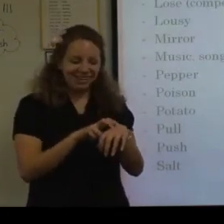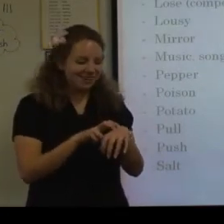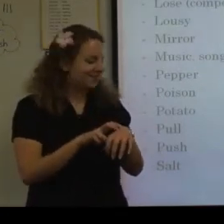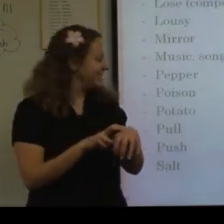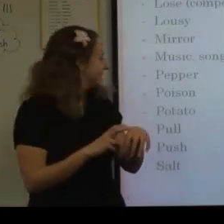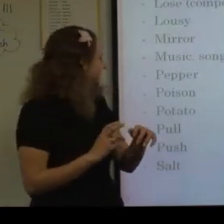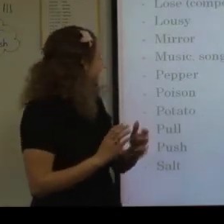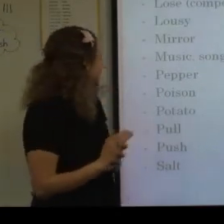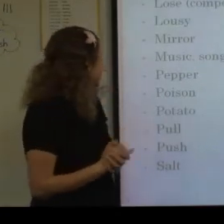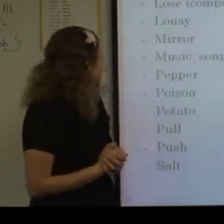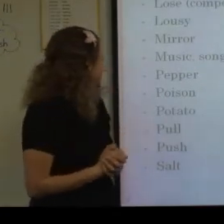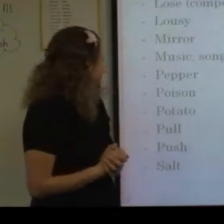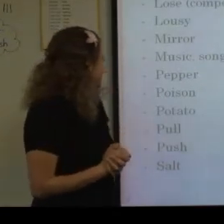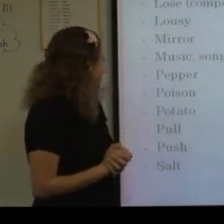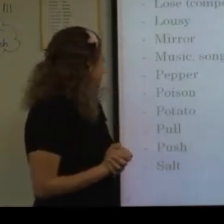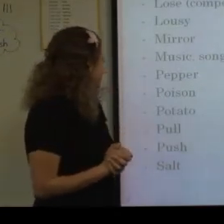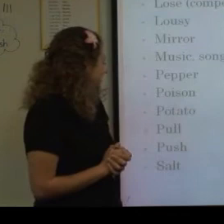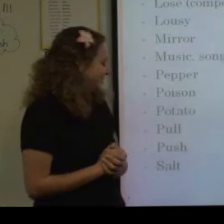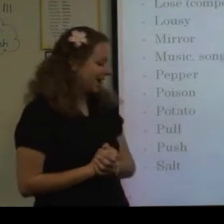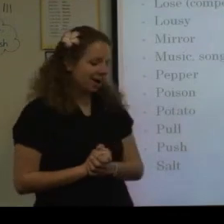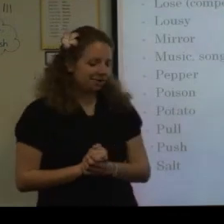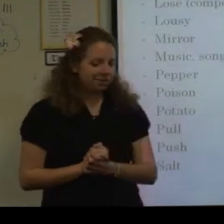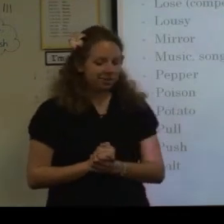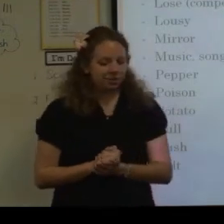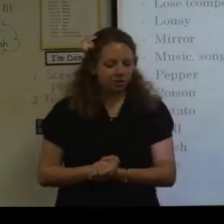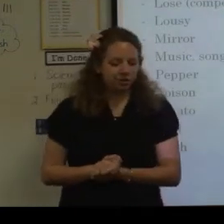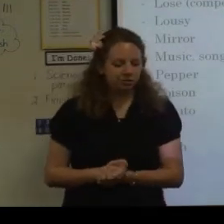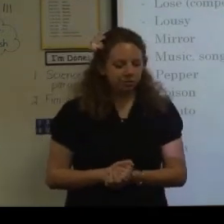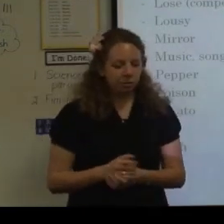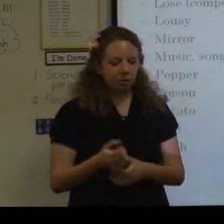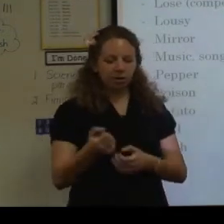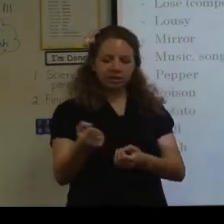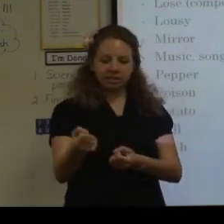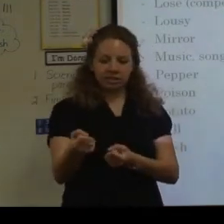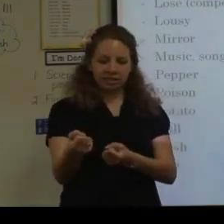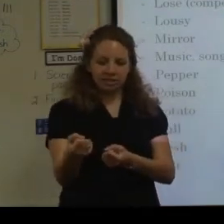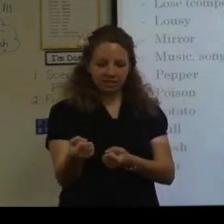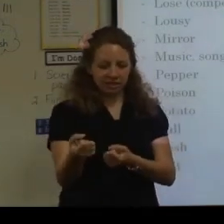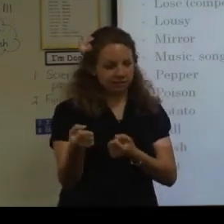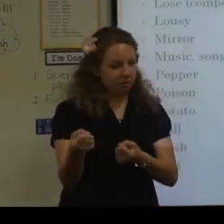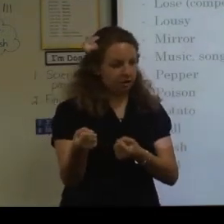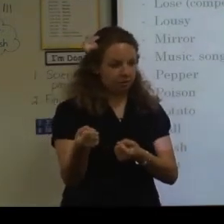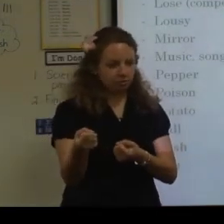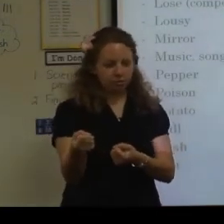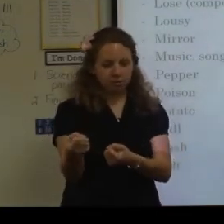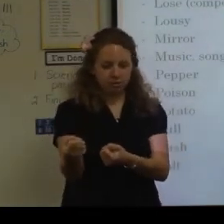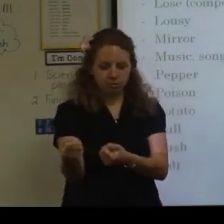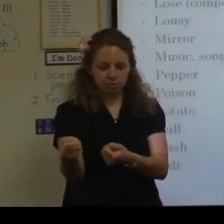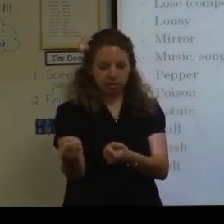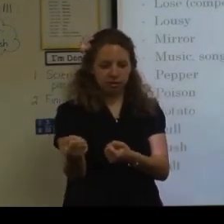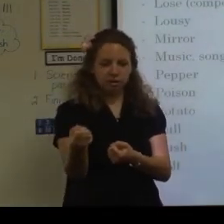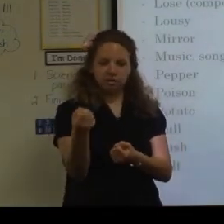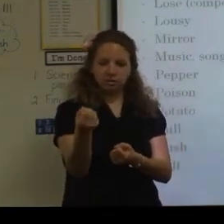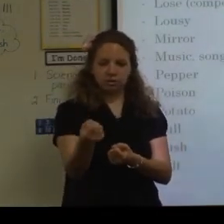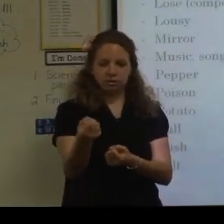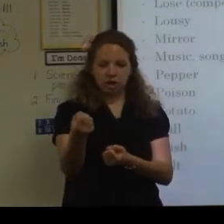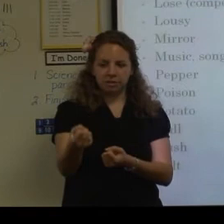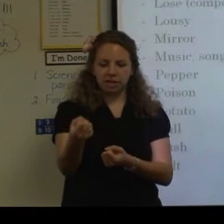It works. And then what they're showing for pull is like this, like if you had two ropes that you're pulling, so your dominant hand